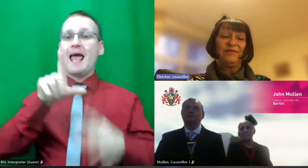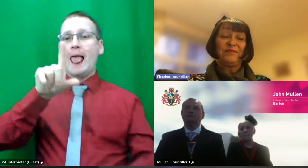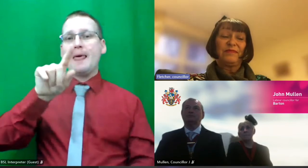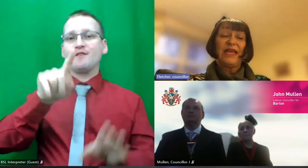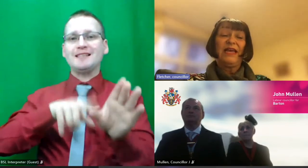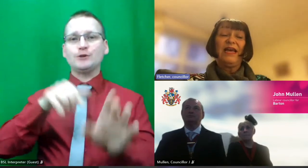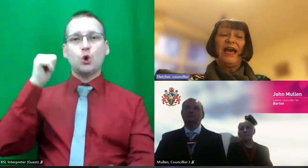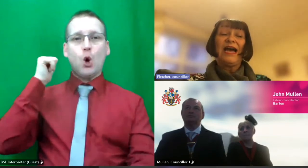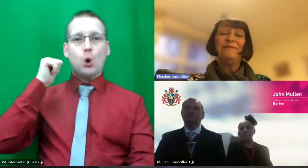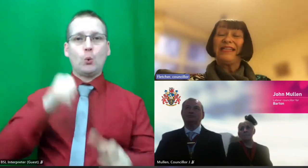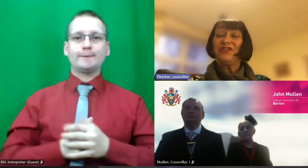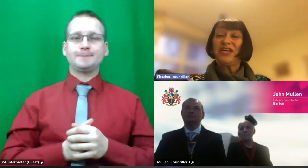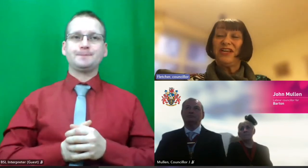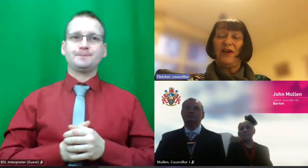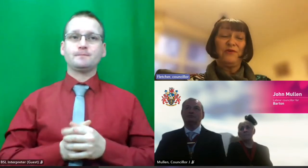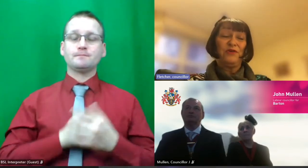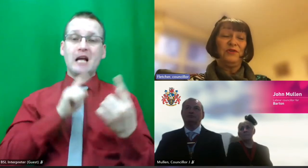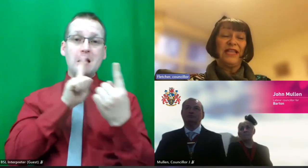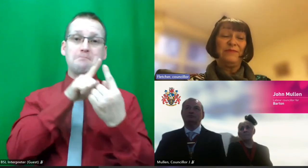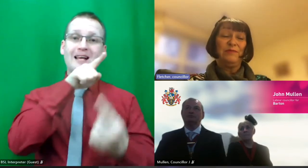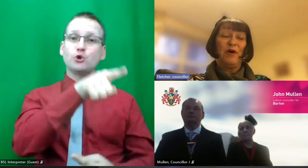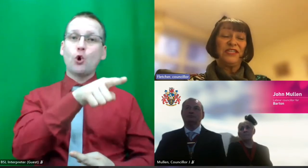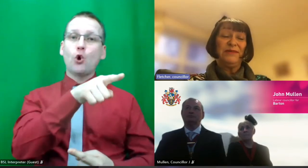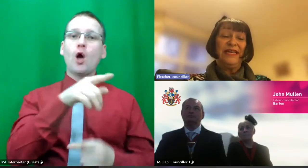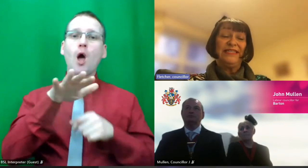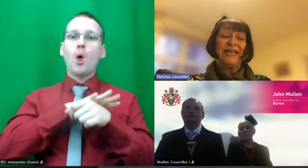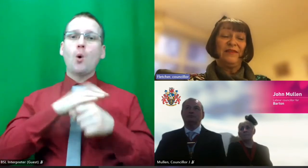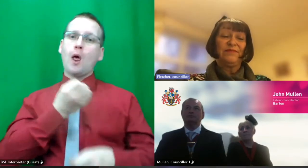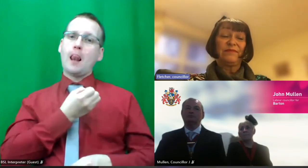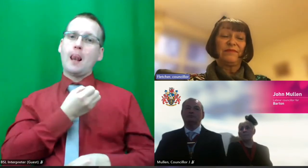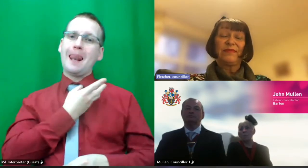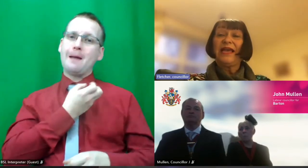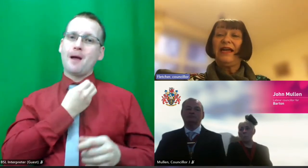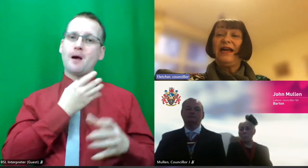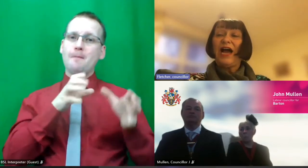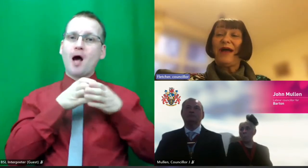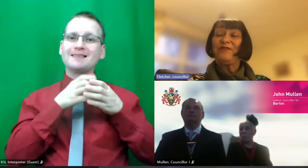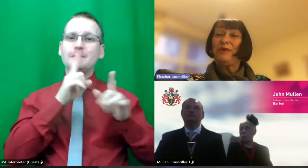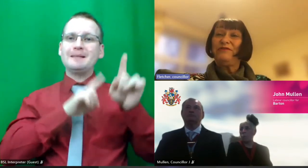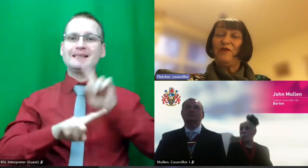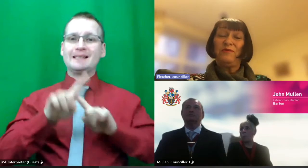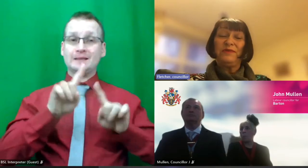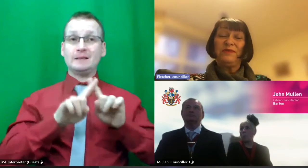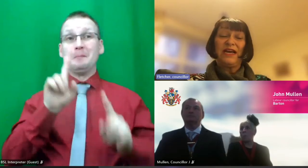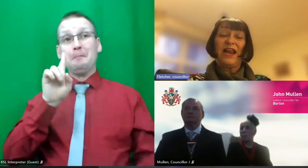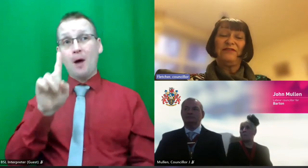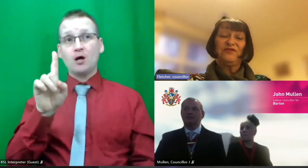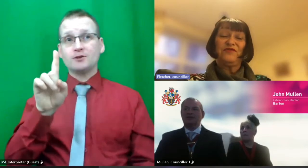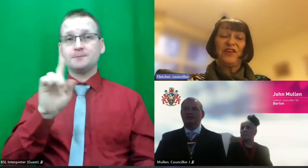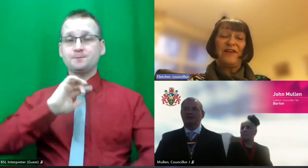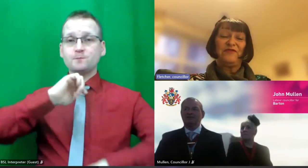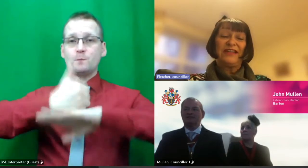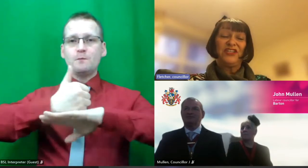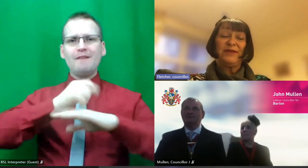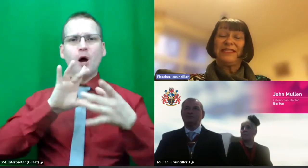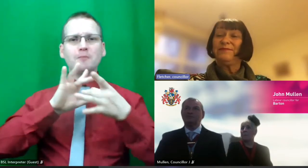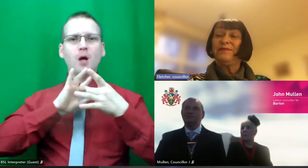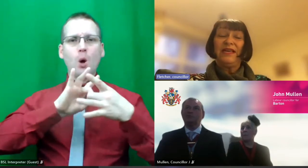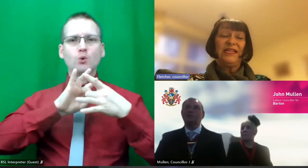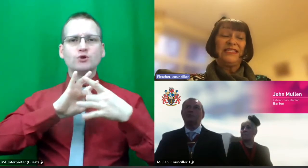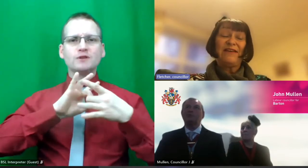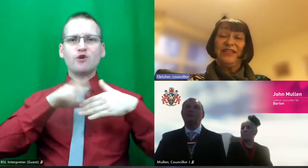ago. I met her at a local Labour Party meeting. However, we formed a close